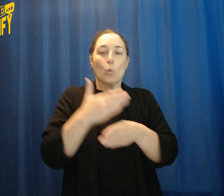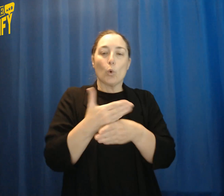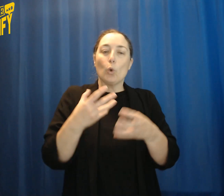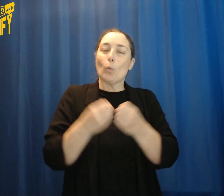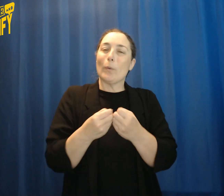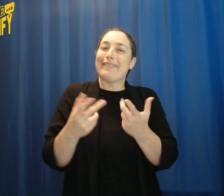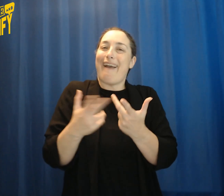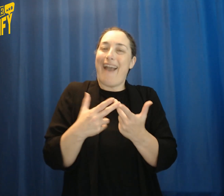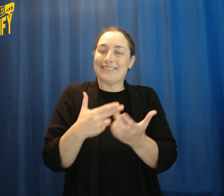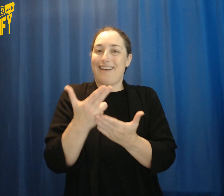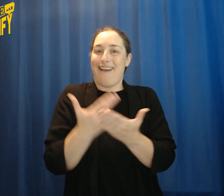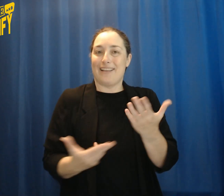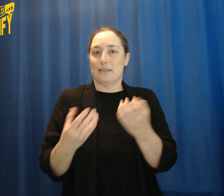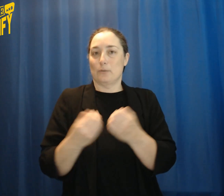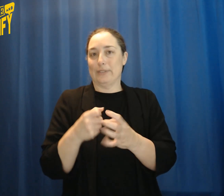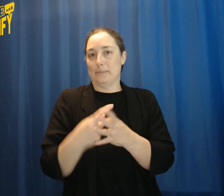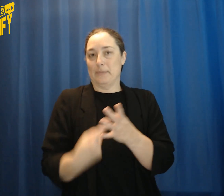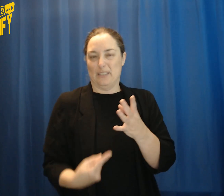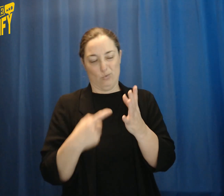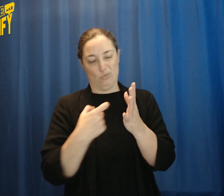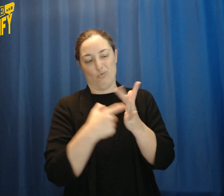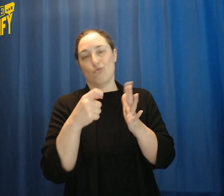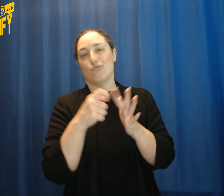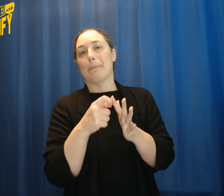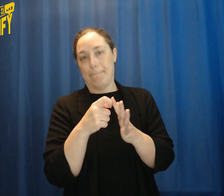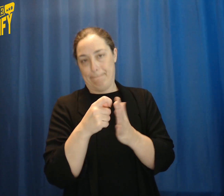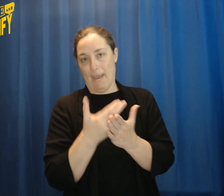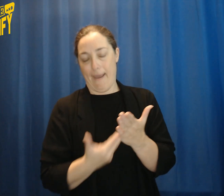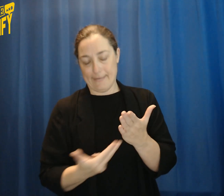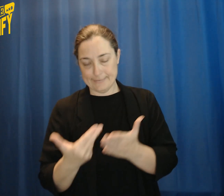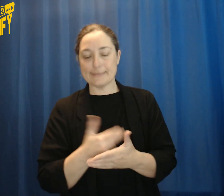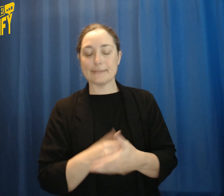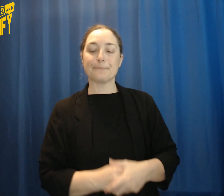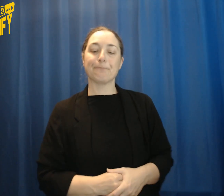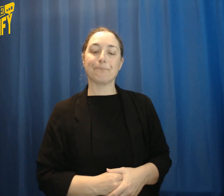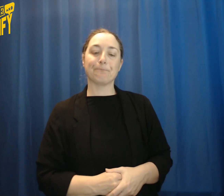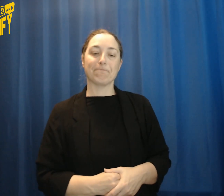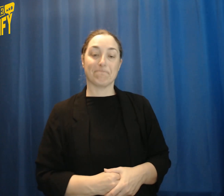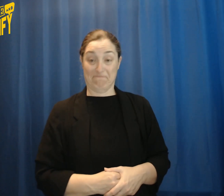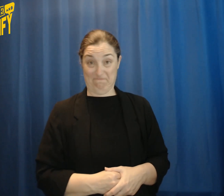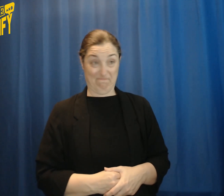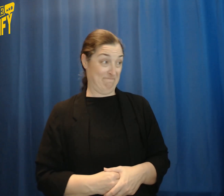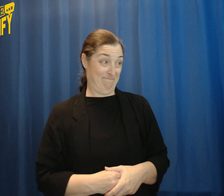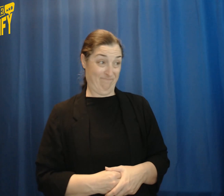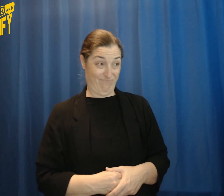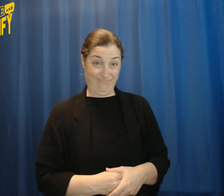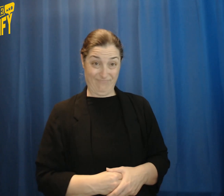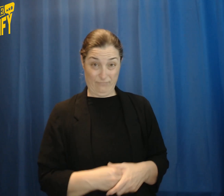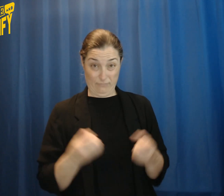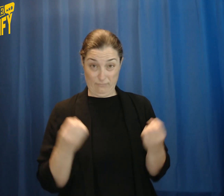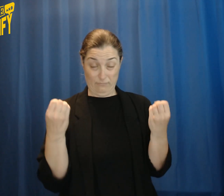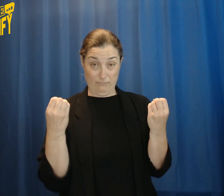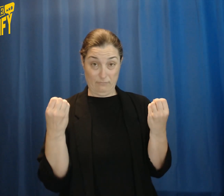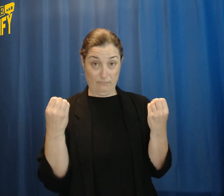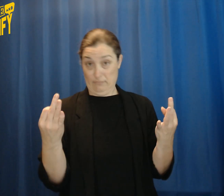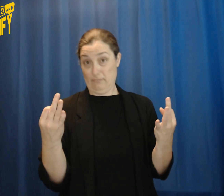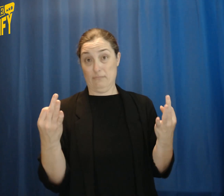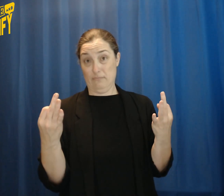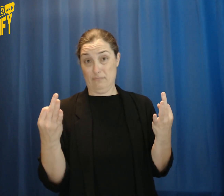with a disability or crip artists, and there just wasn't anything. There was sort of things,